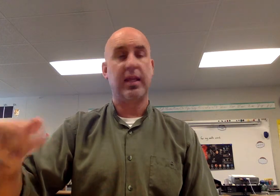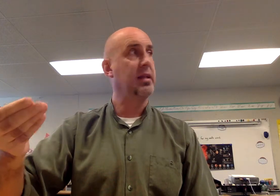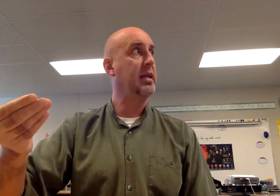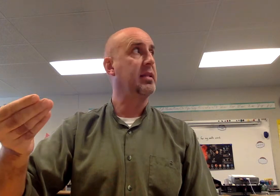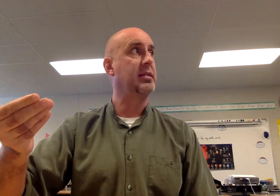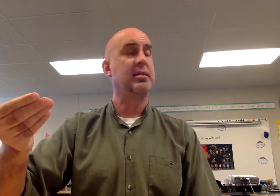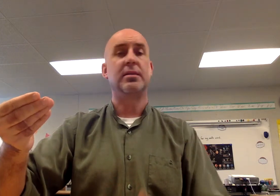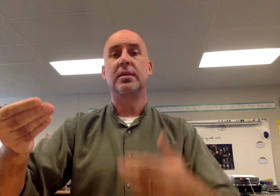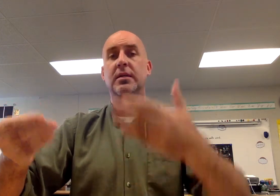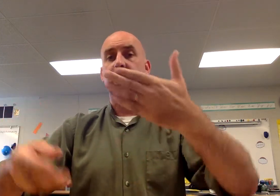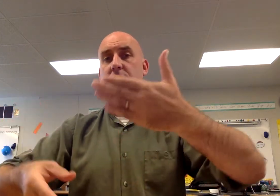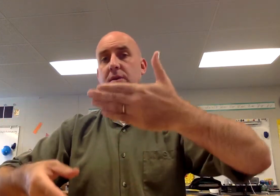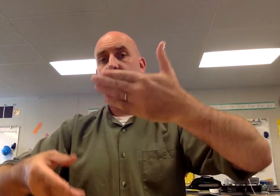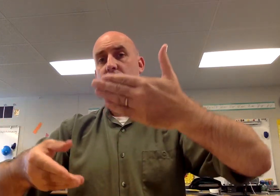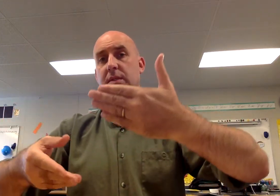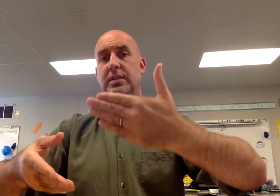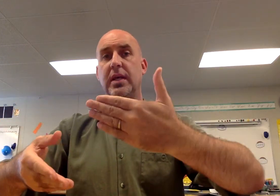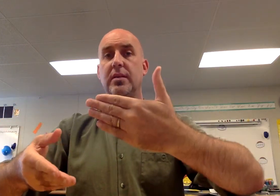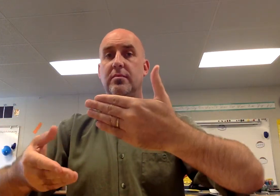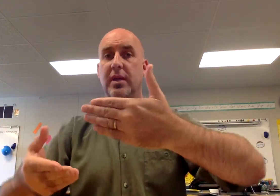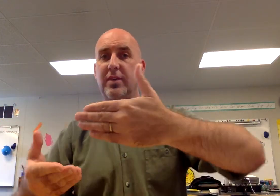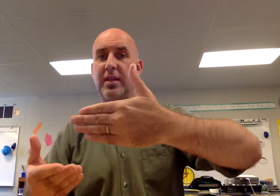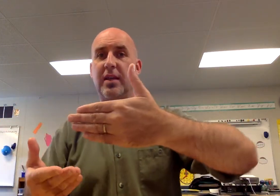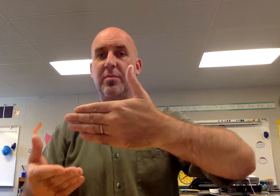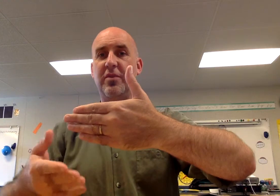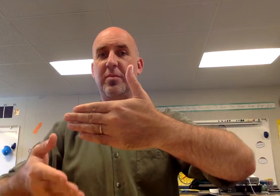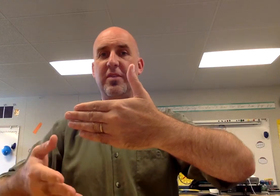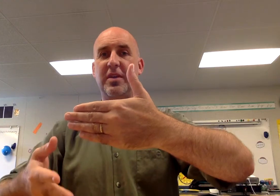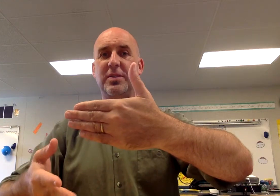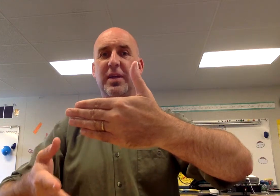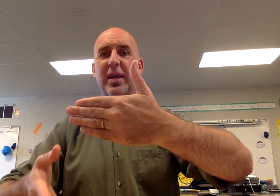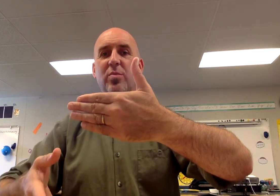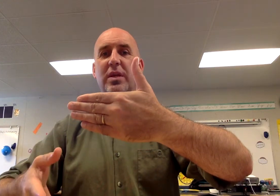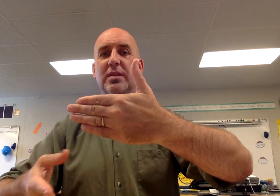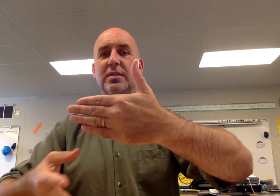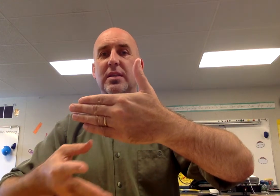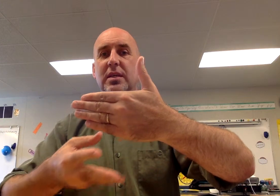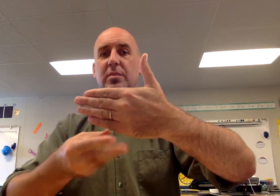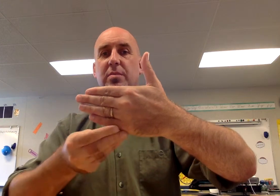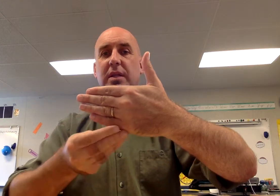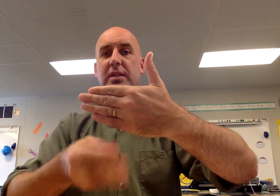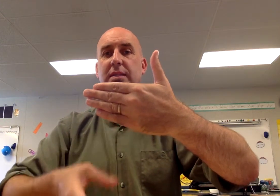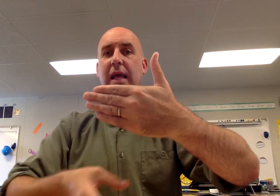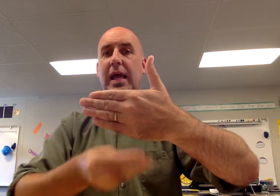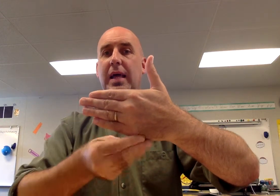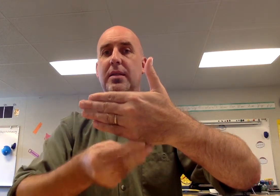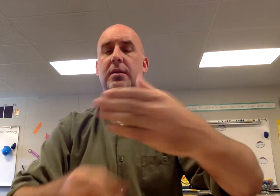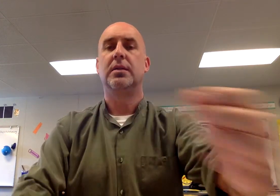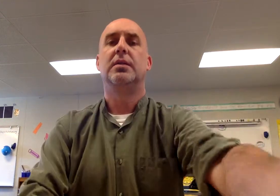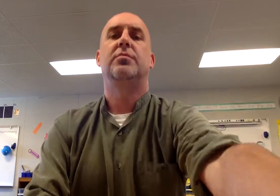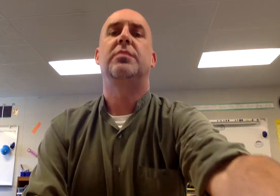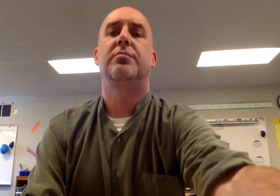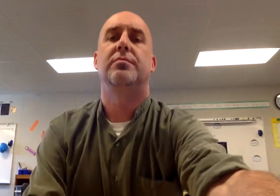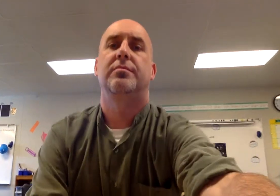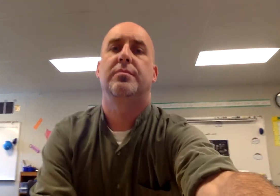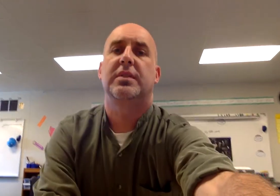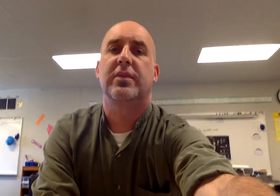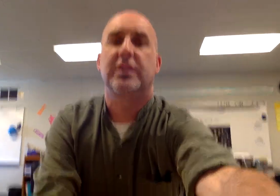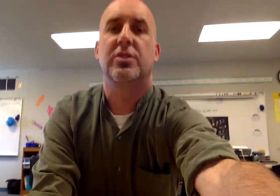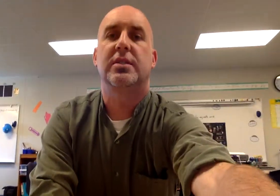like this. So the sign, I've kind of got it in front of my face right now, but it's going to come up like this, add. Let me see if I can adjust this